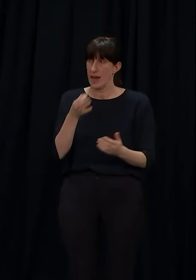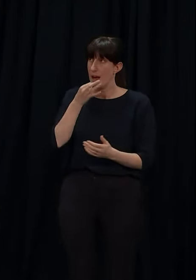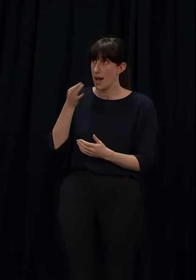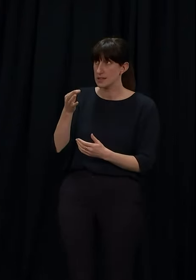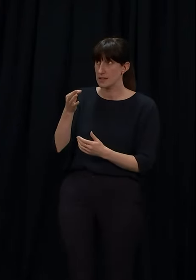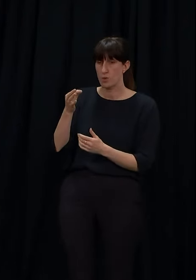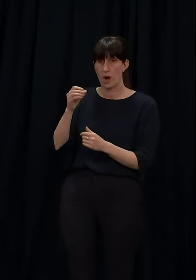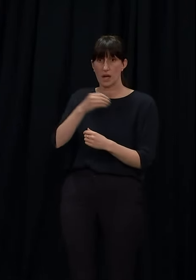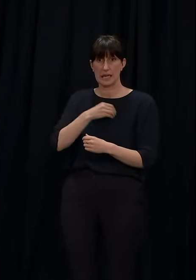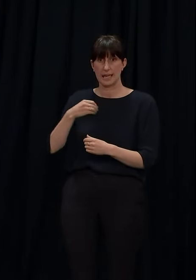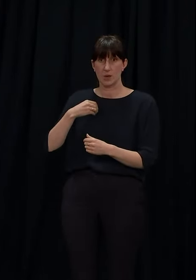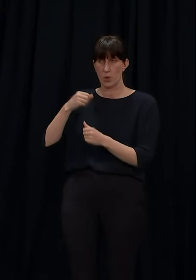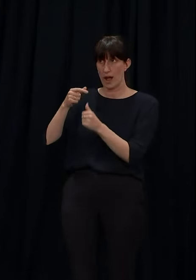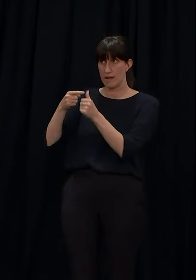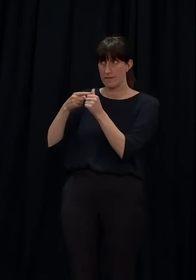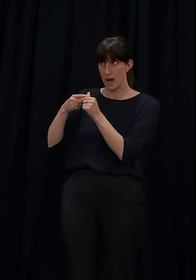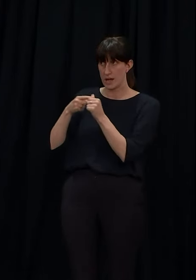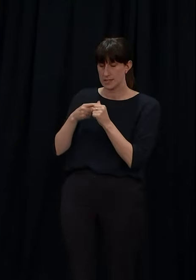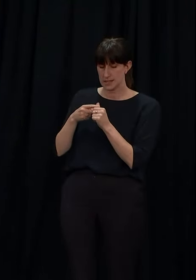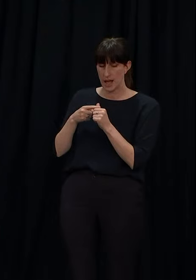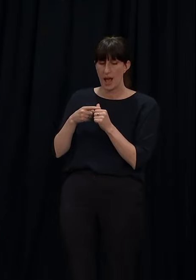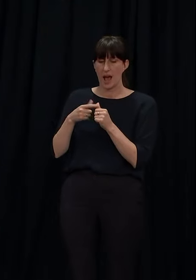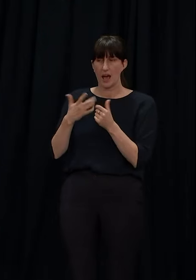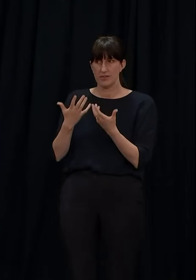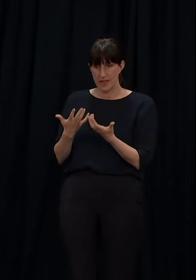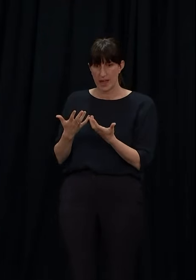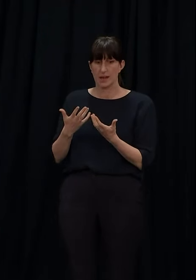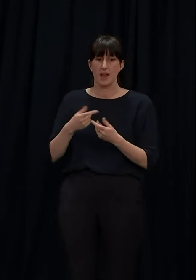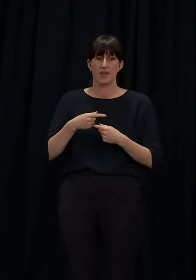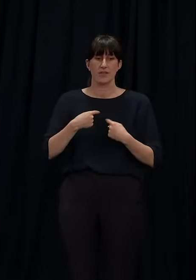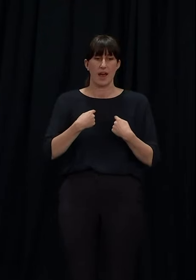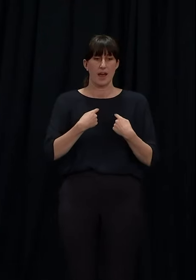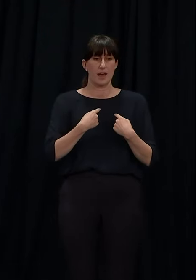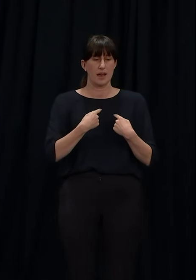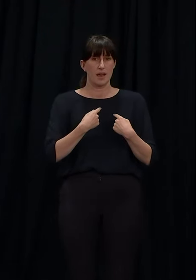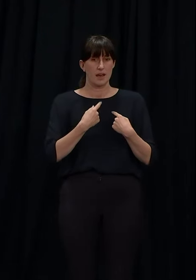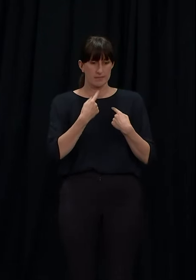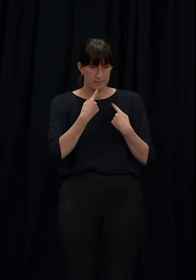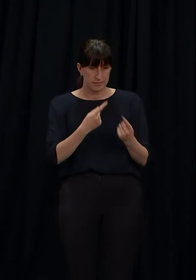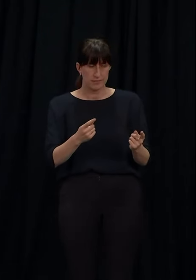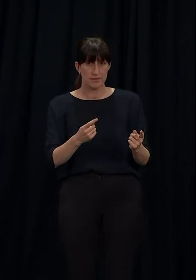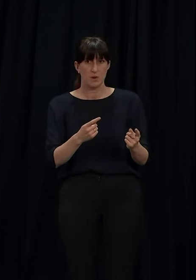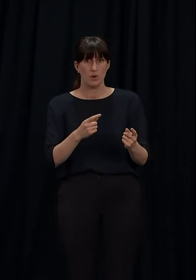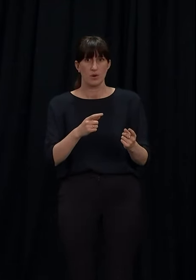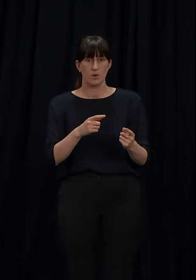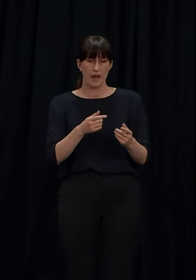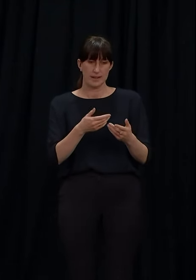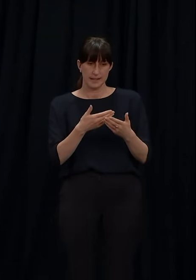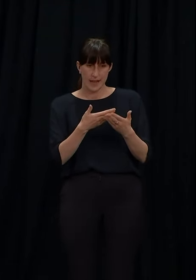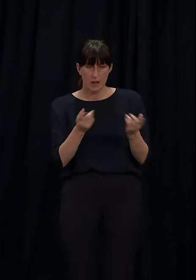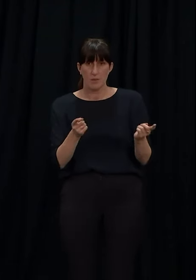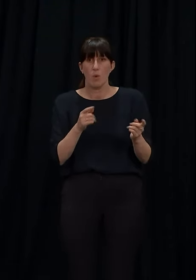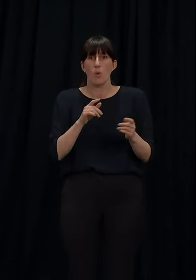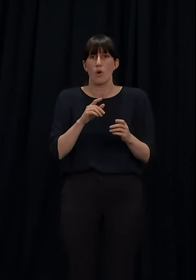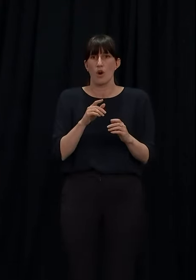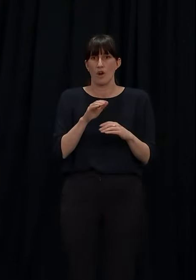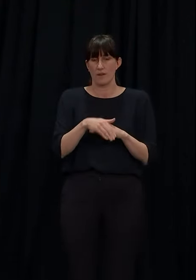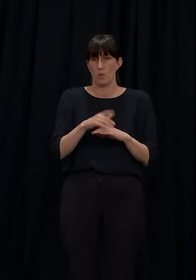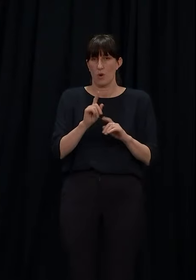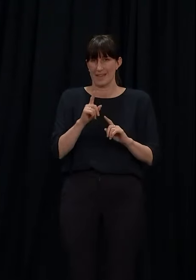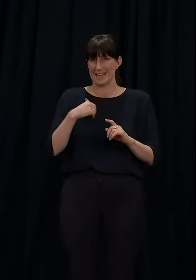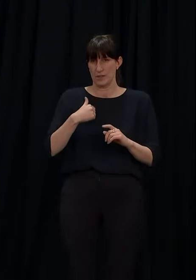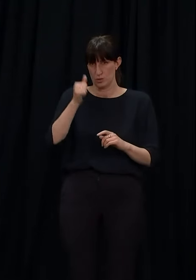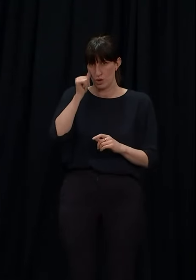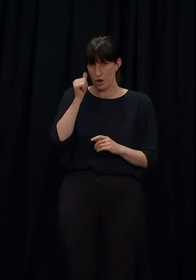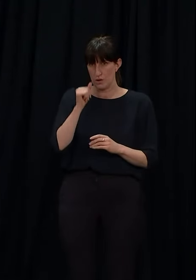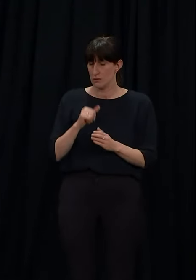options for people should be, but in the meantime, they've made contact with everyone, or are in the middle of doing so. Are you worried about the impact it could have on public confidence? No, I think that's